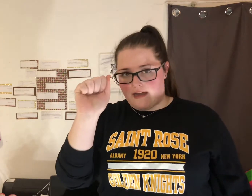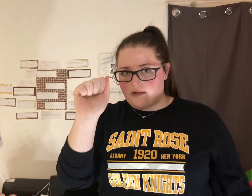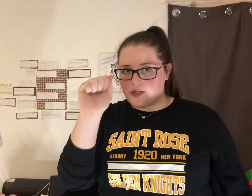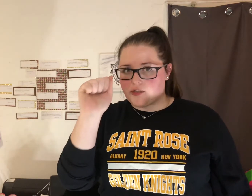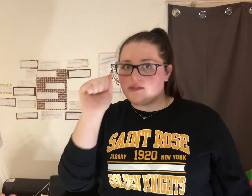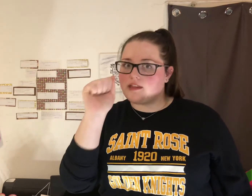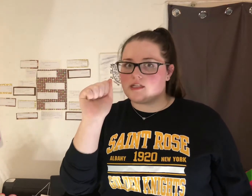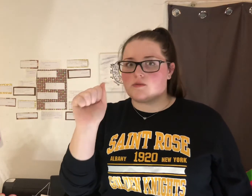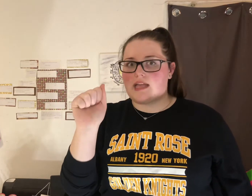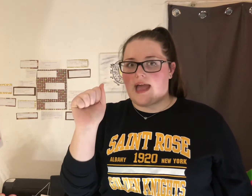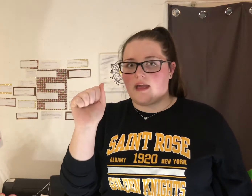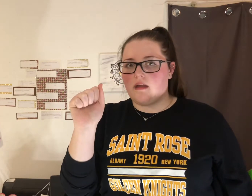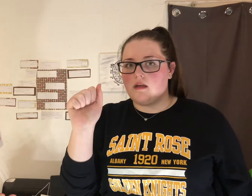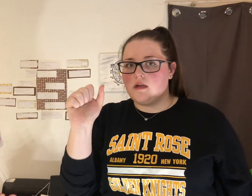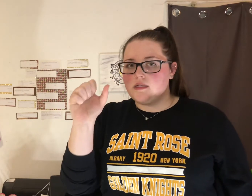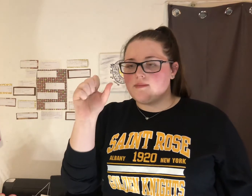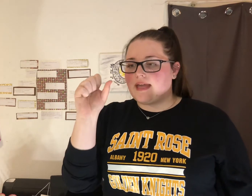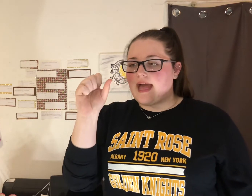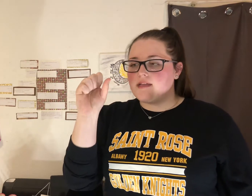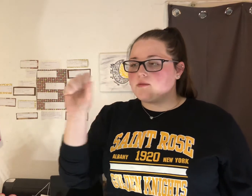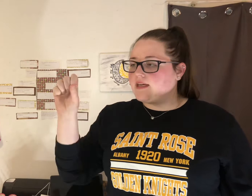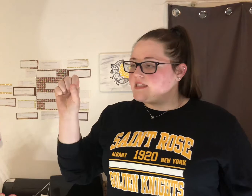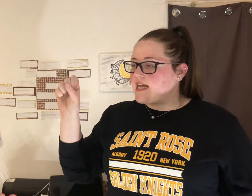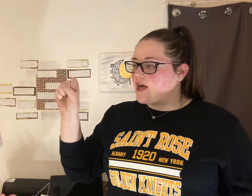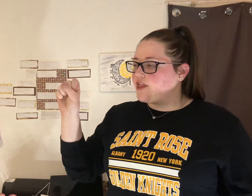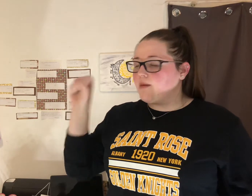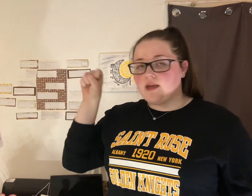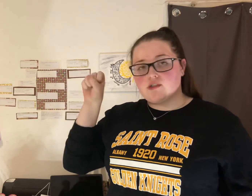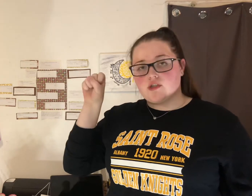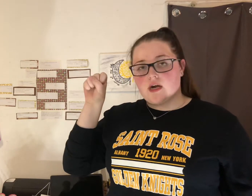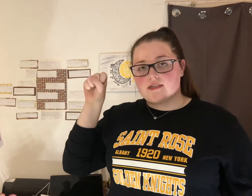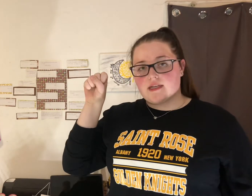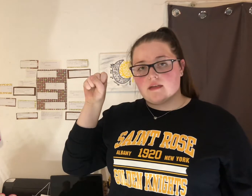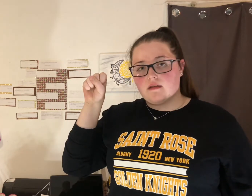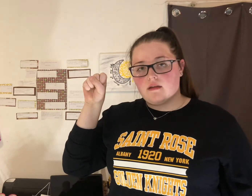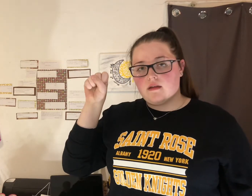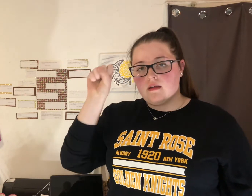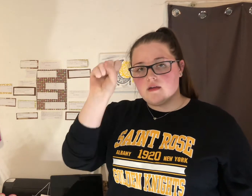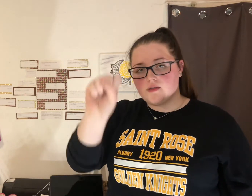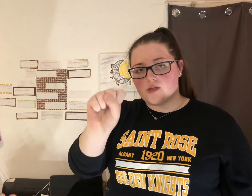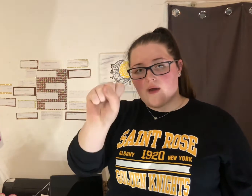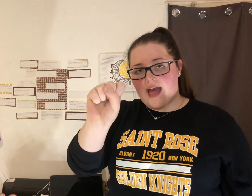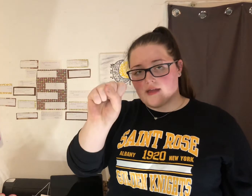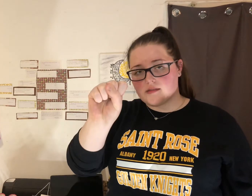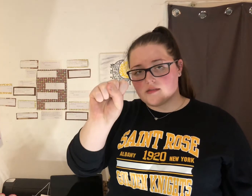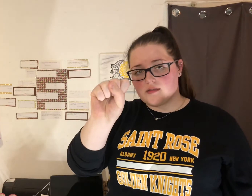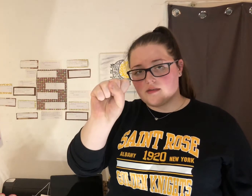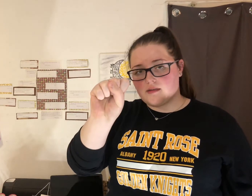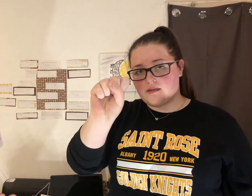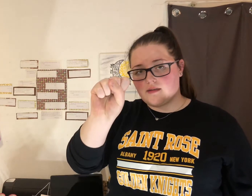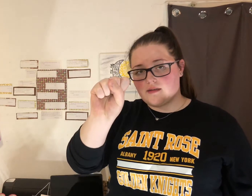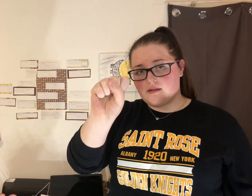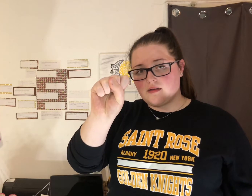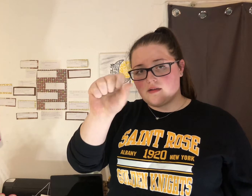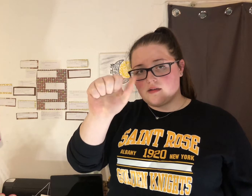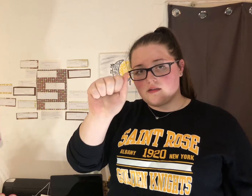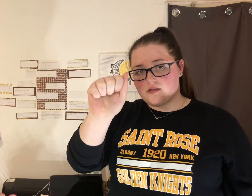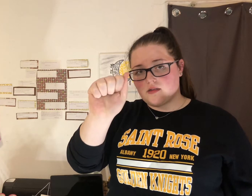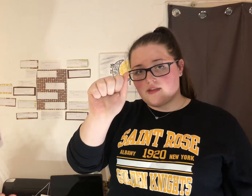We learned that this was A. To make S, we're going to take our thumb and cross it. So S. So this